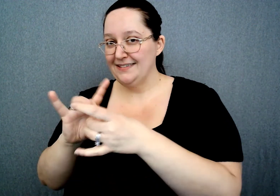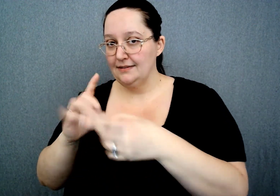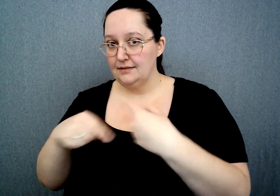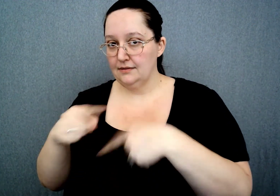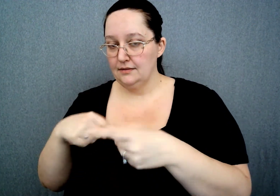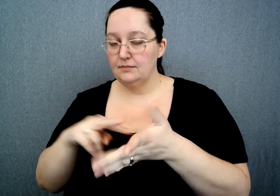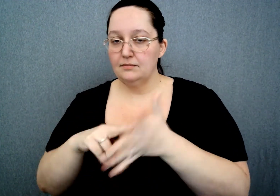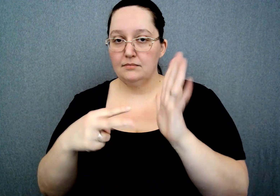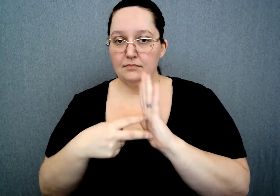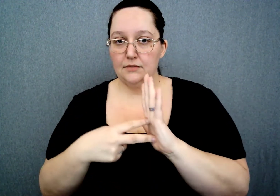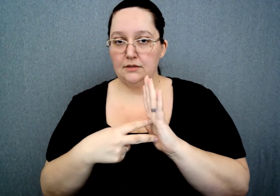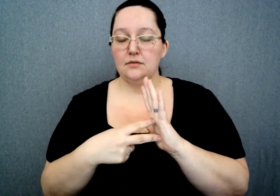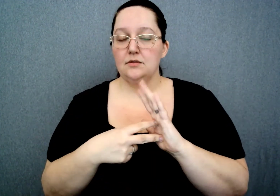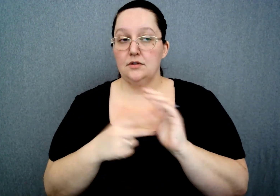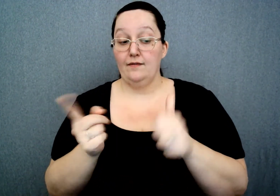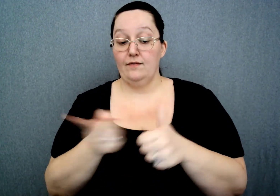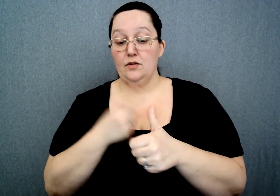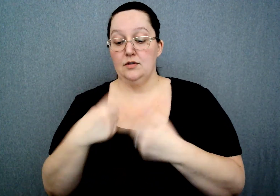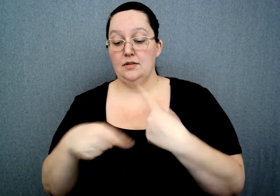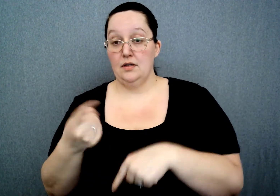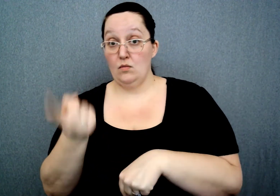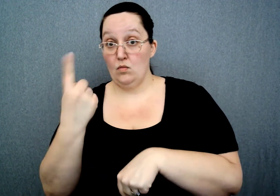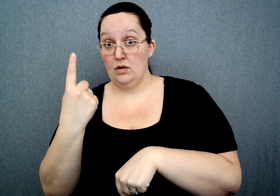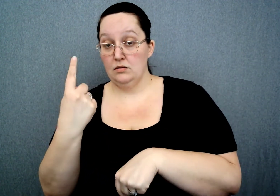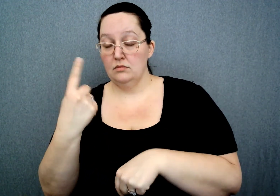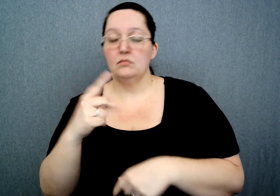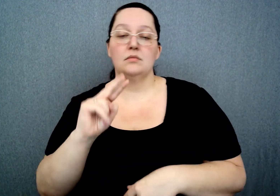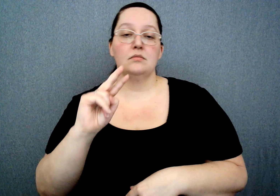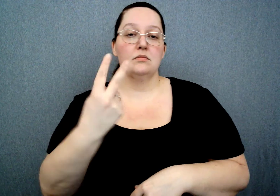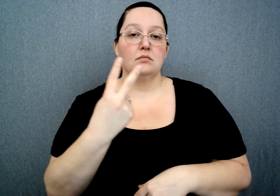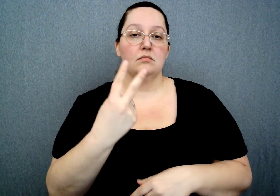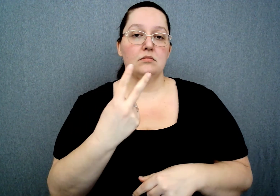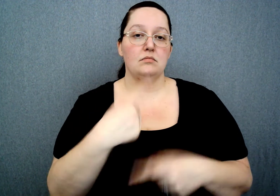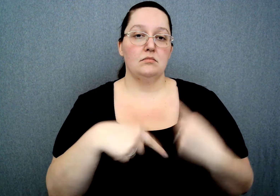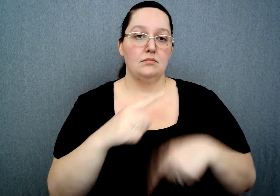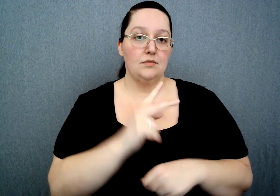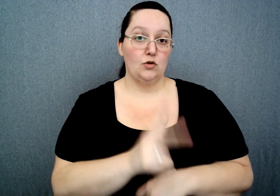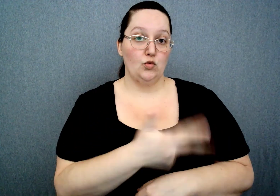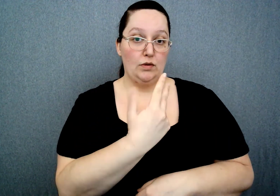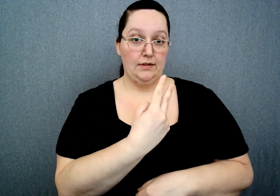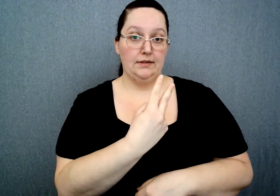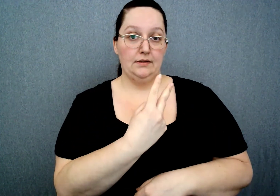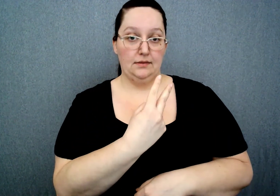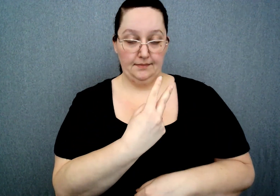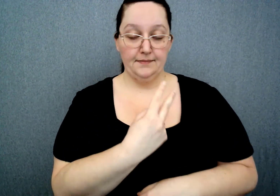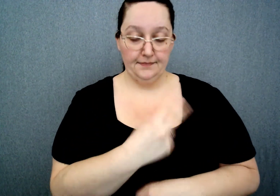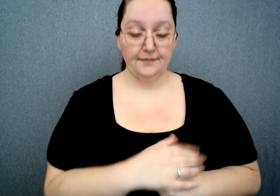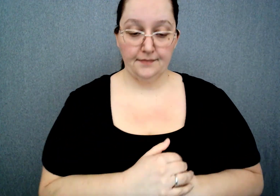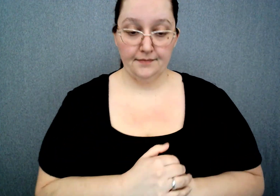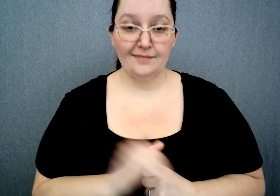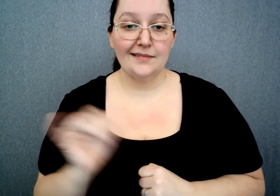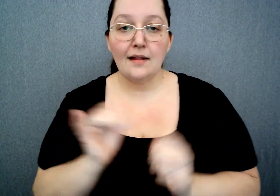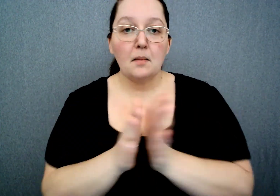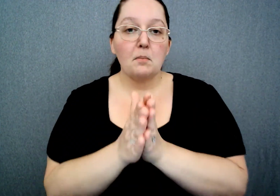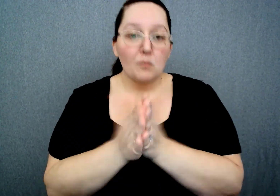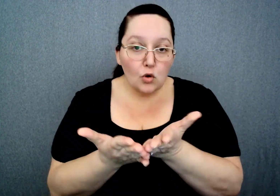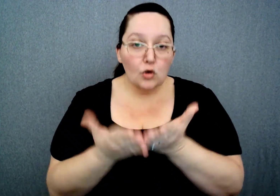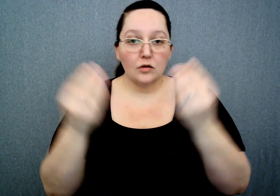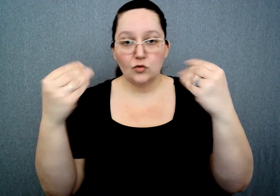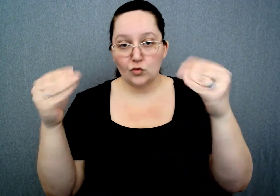Watermelon. This is a combined sign, which means a combined sign has 2 signs that you're going to put together, and the